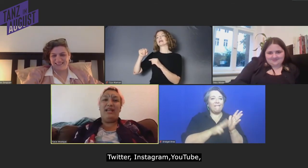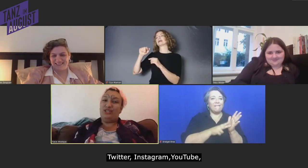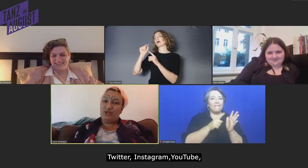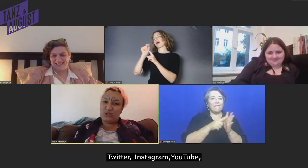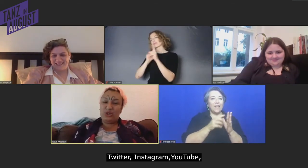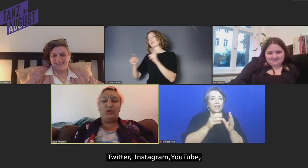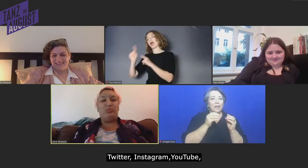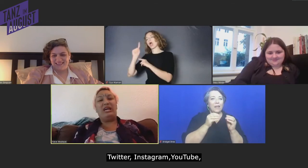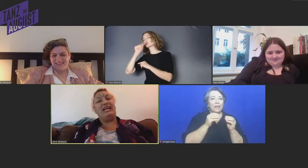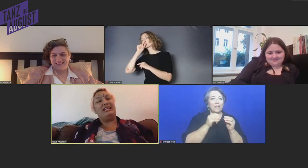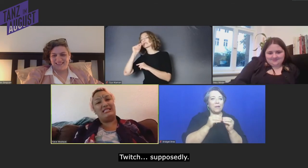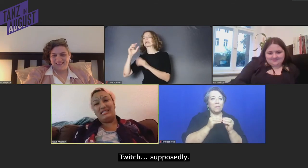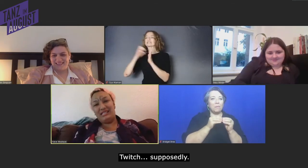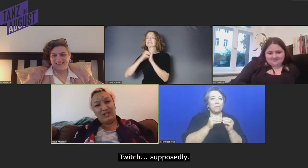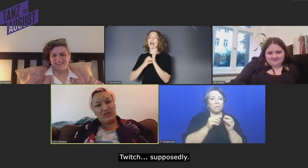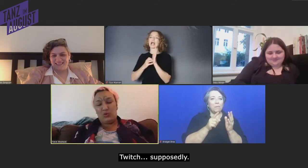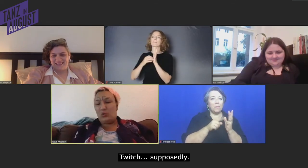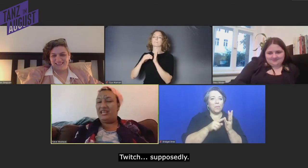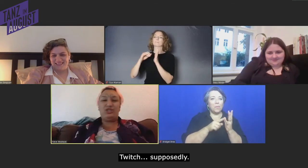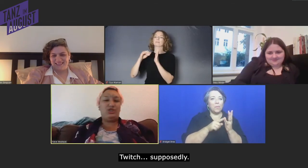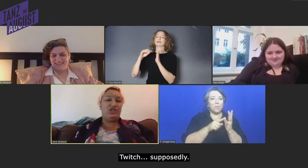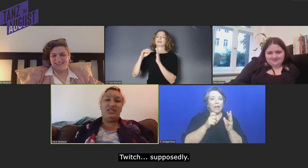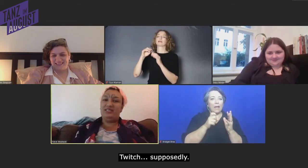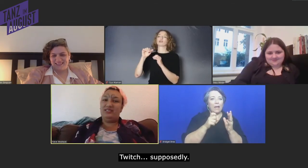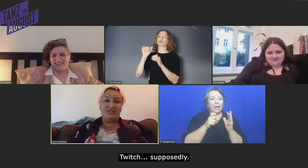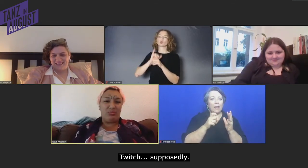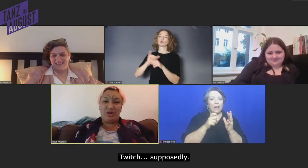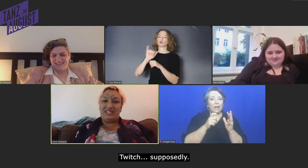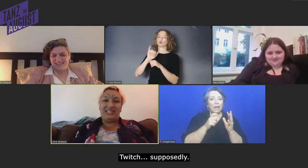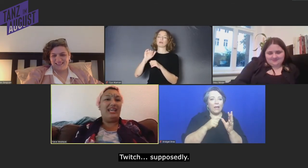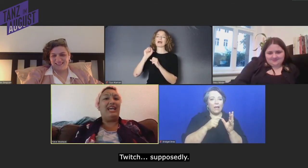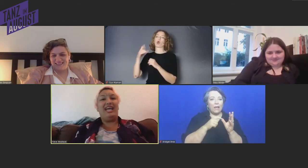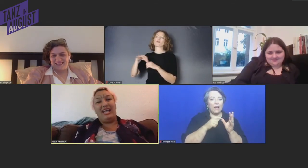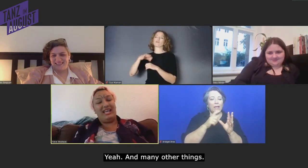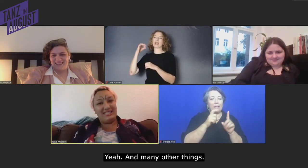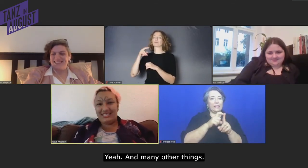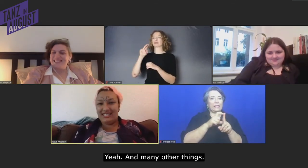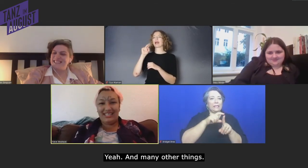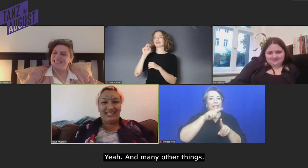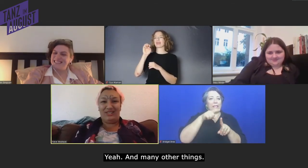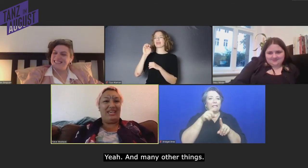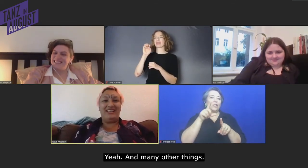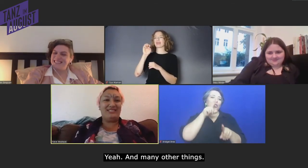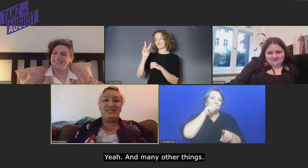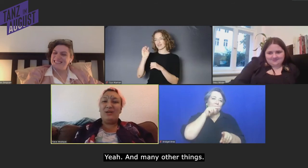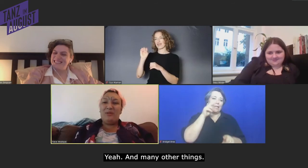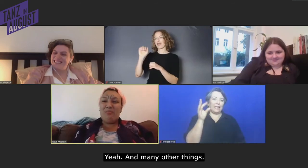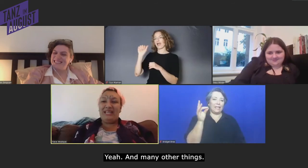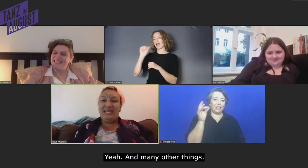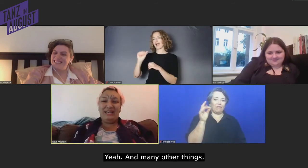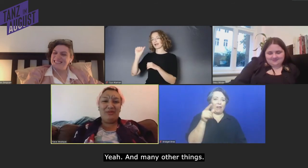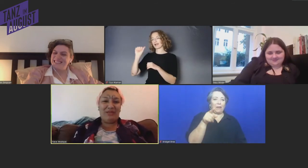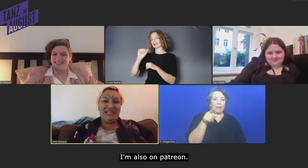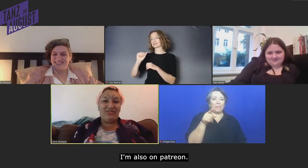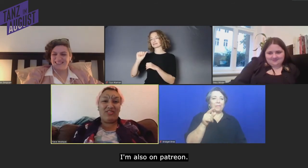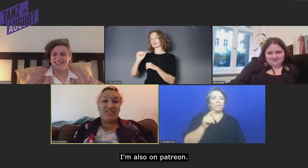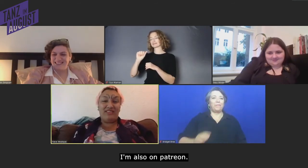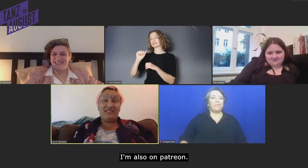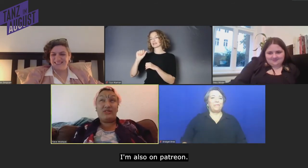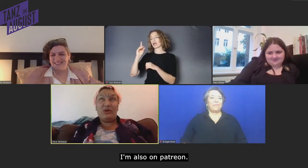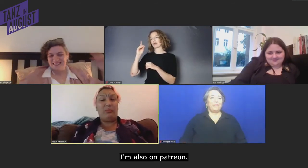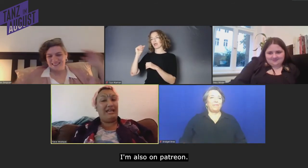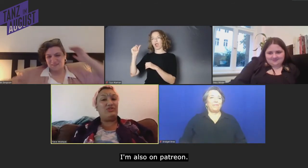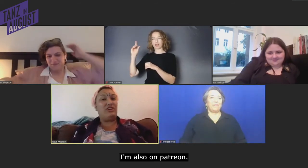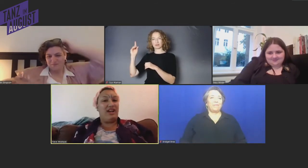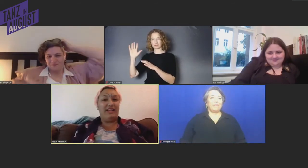and YouTube and Twitch, supposedly, and yeah, many of the things. I'm